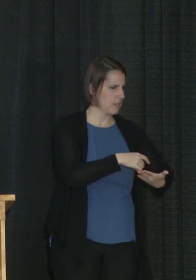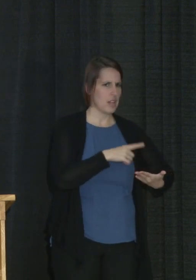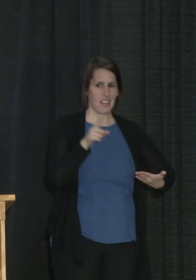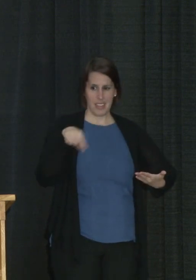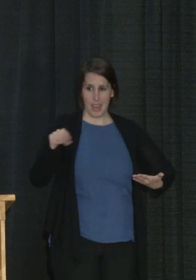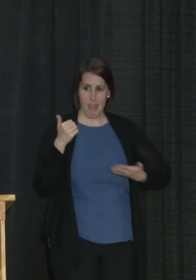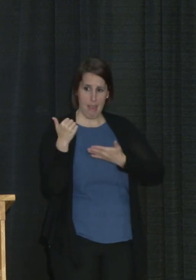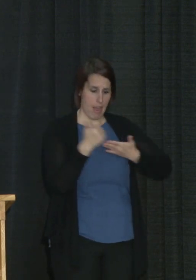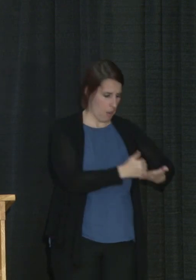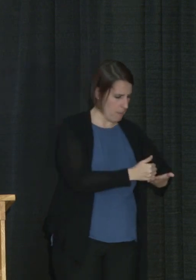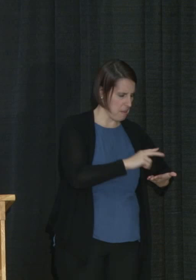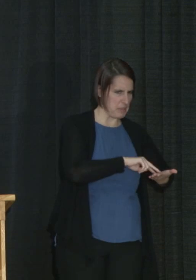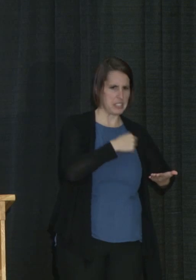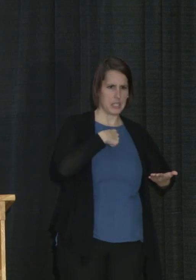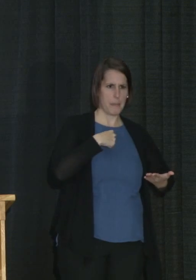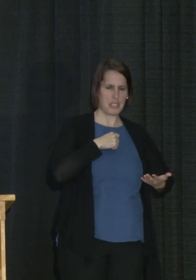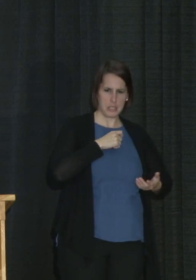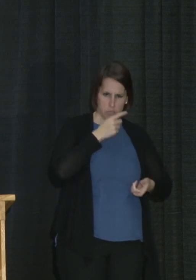to others.